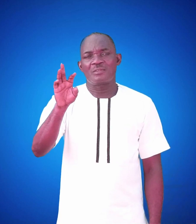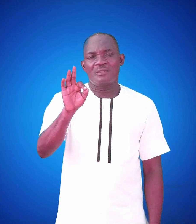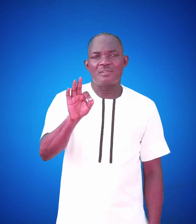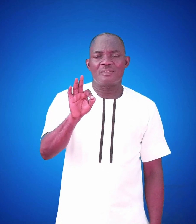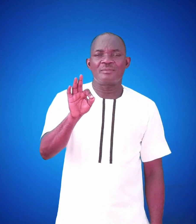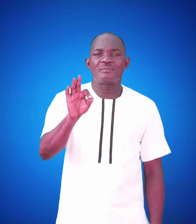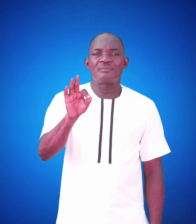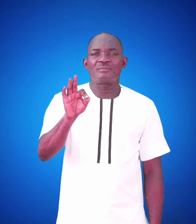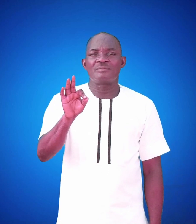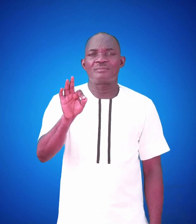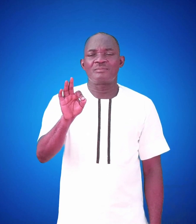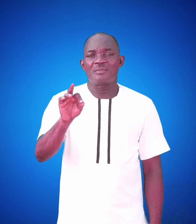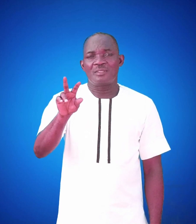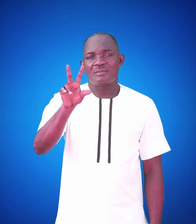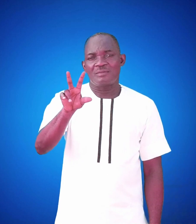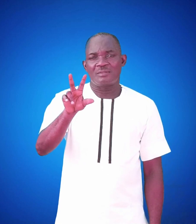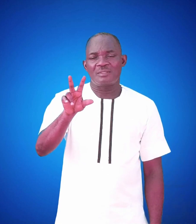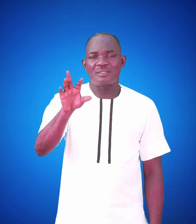969